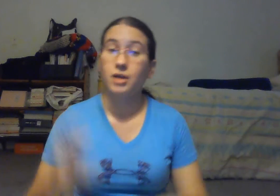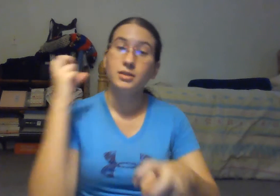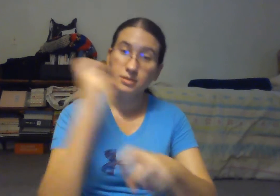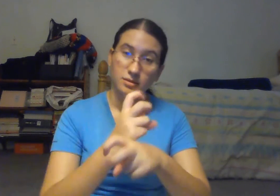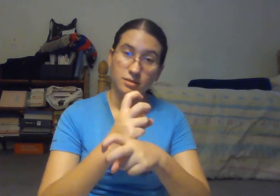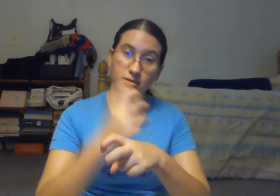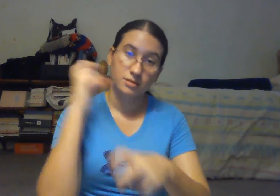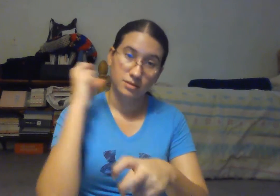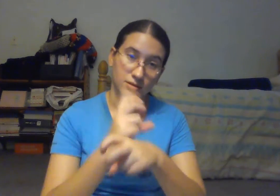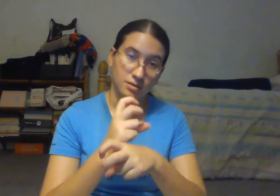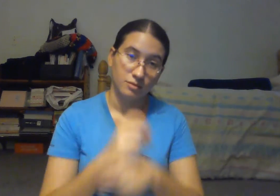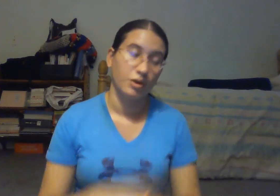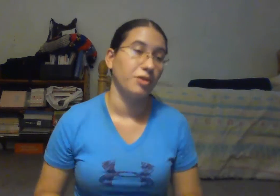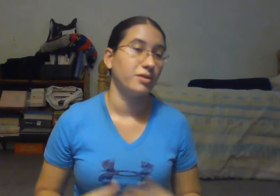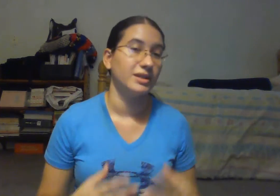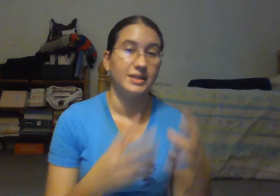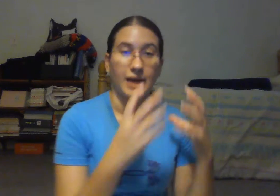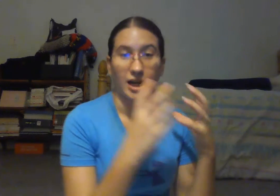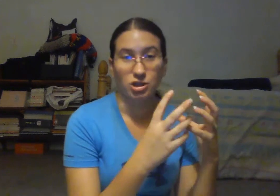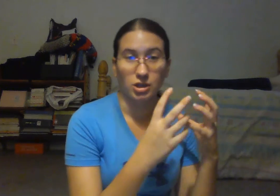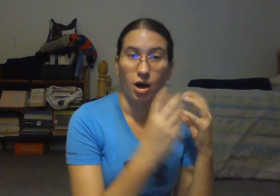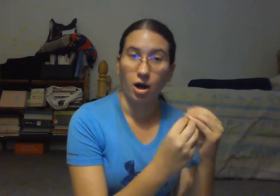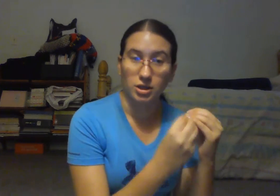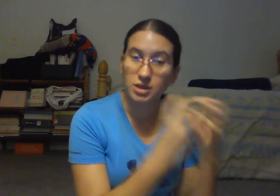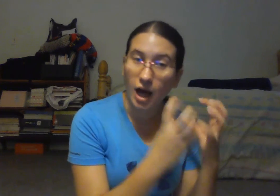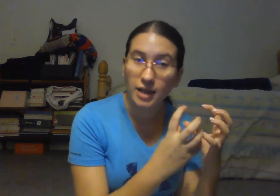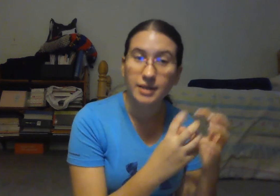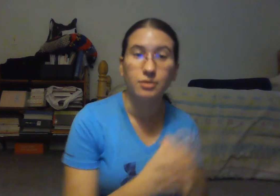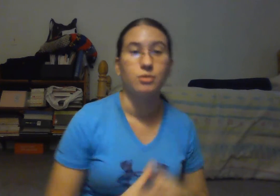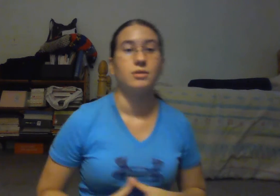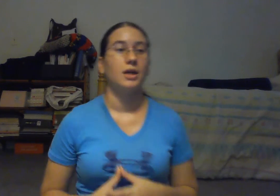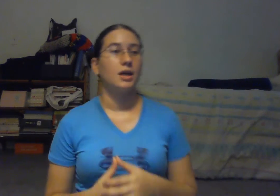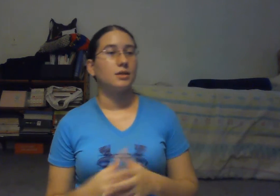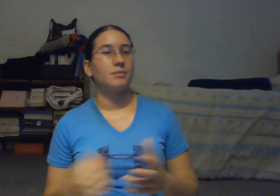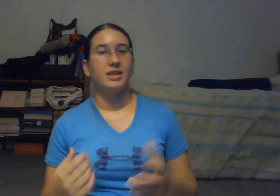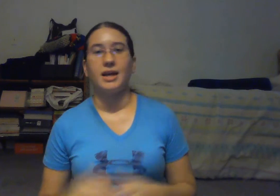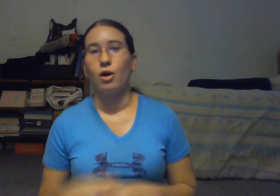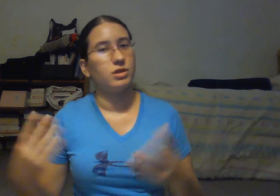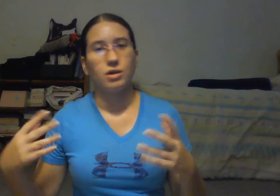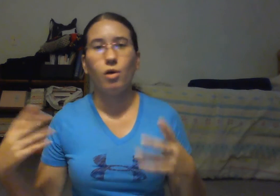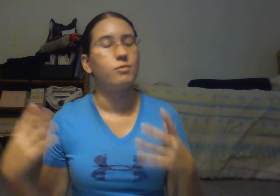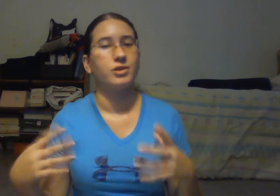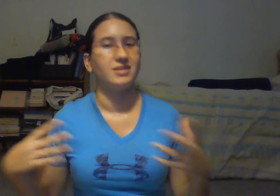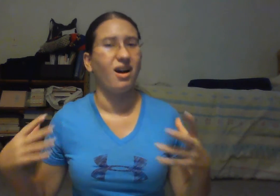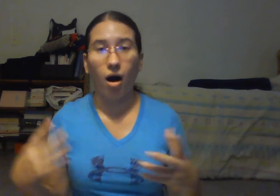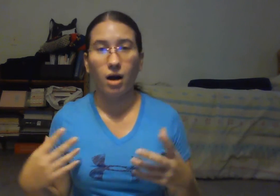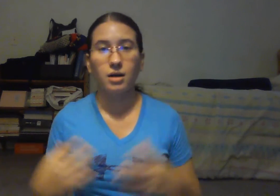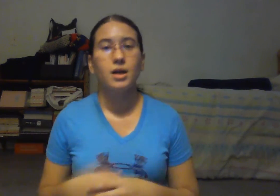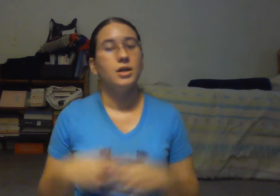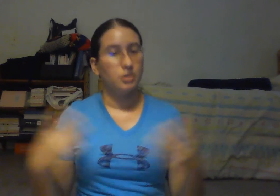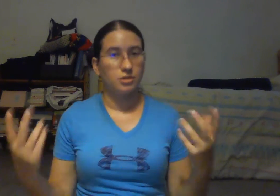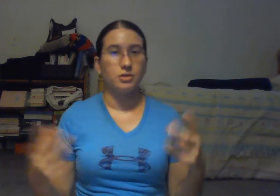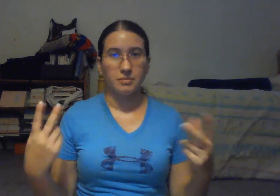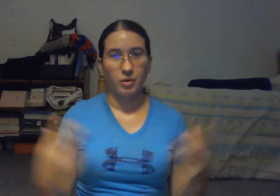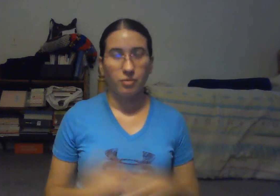Hard. Whether it's an actually hard solid or something like, oh, this homework is hard. You could do it both